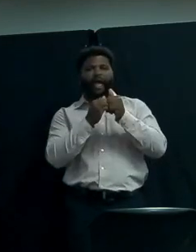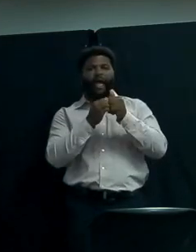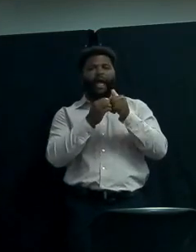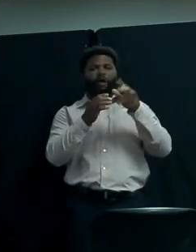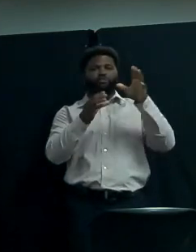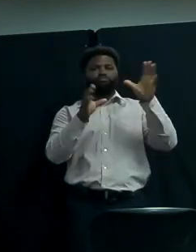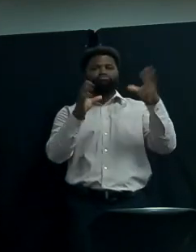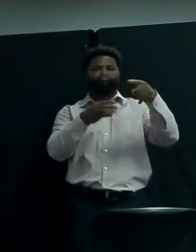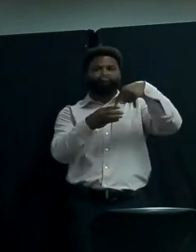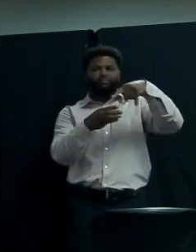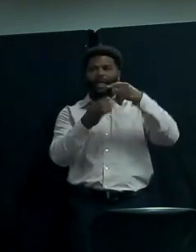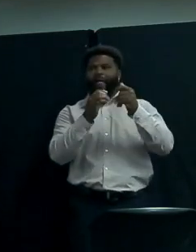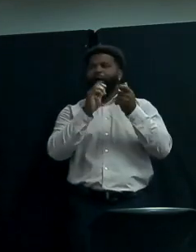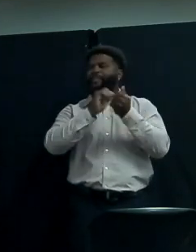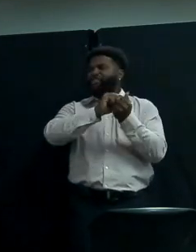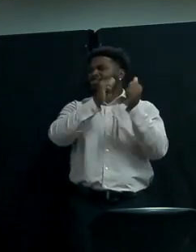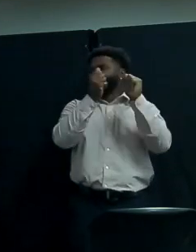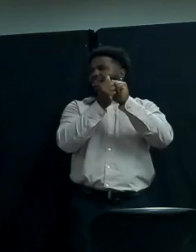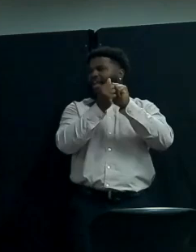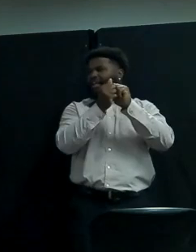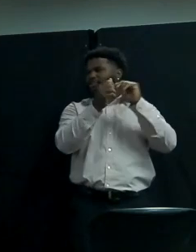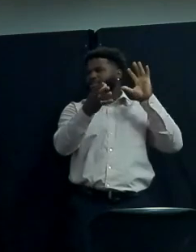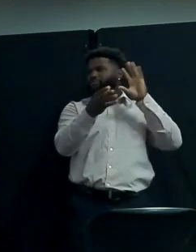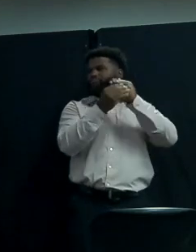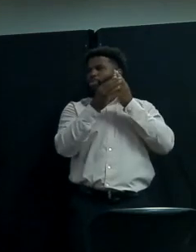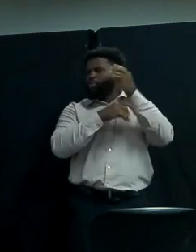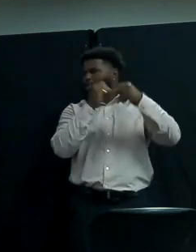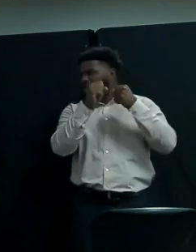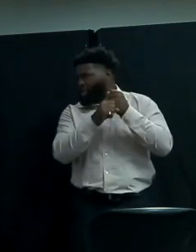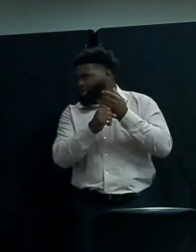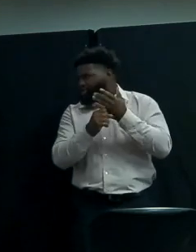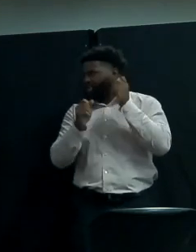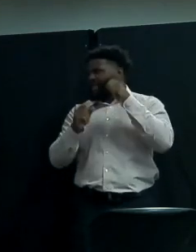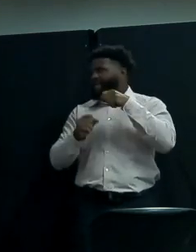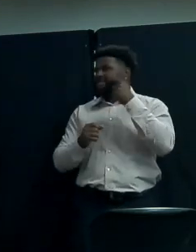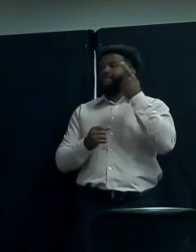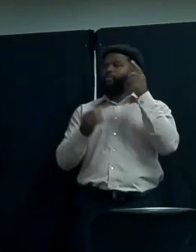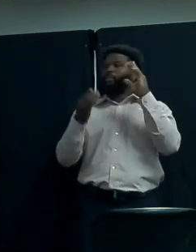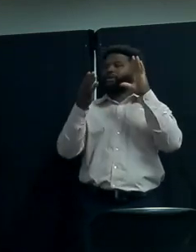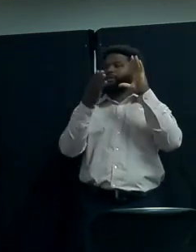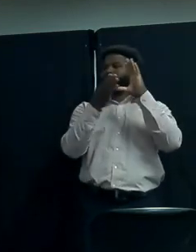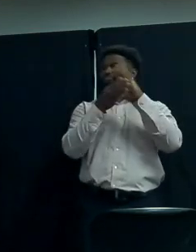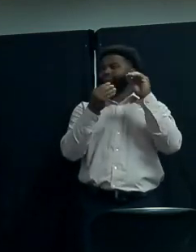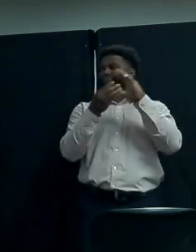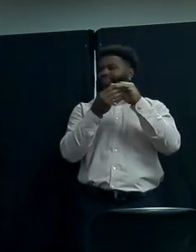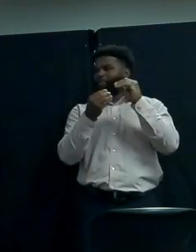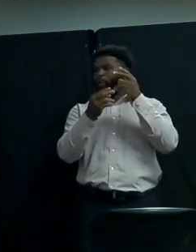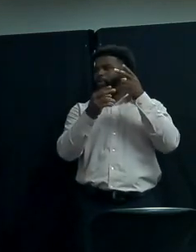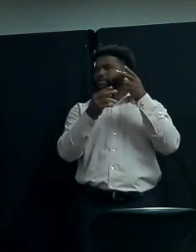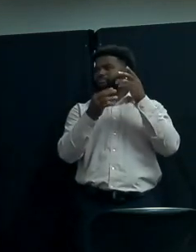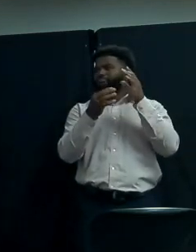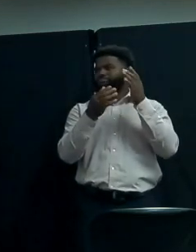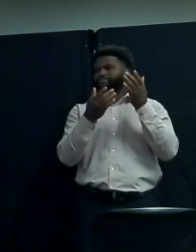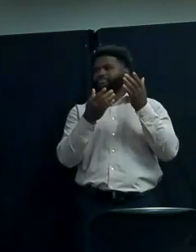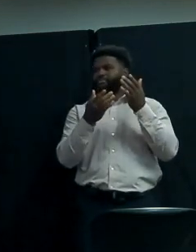cohort changed over time. So can anybody speak to what